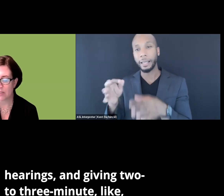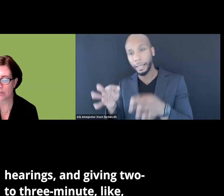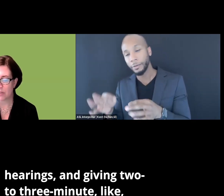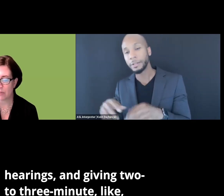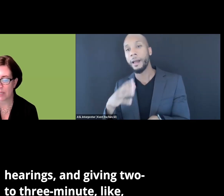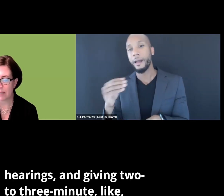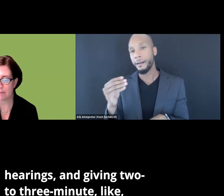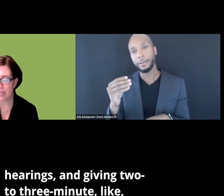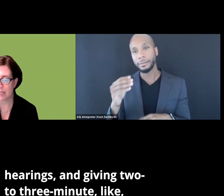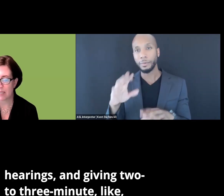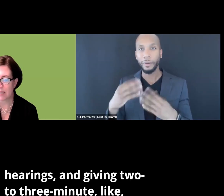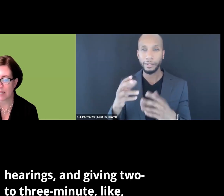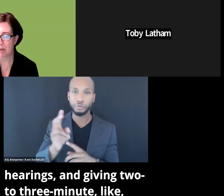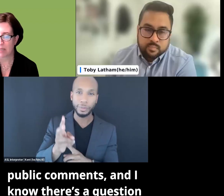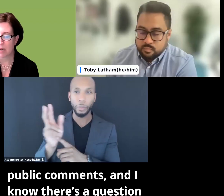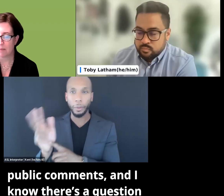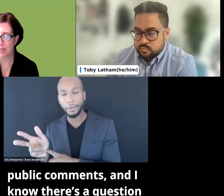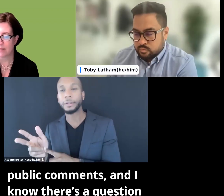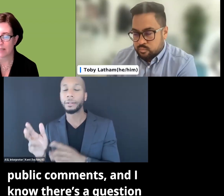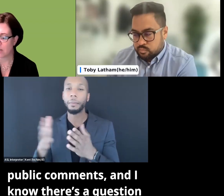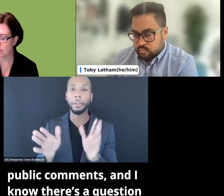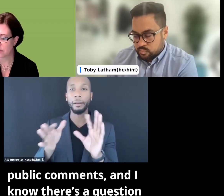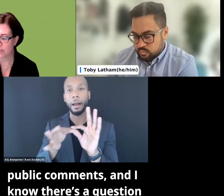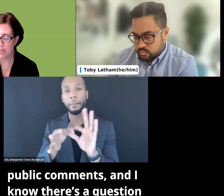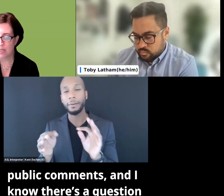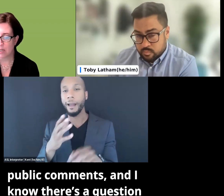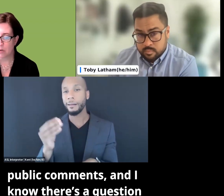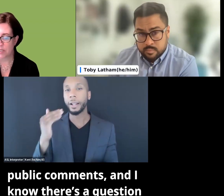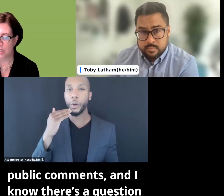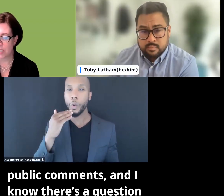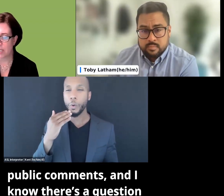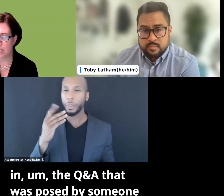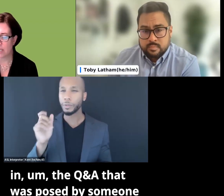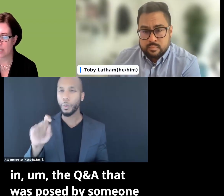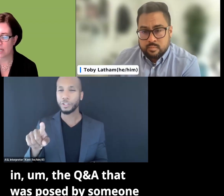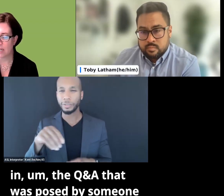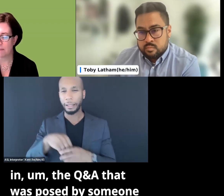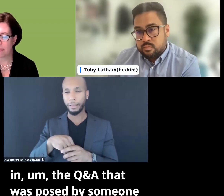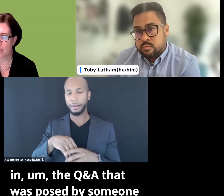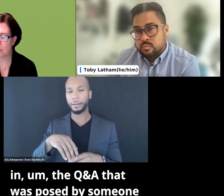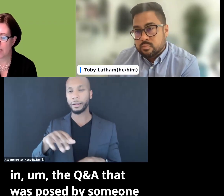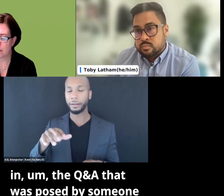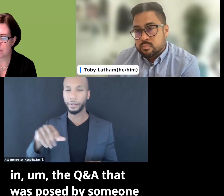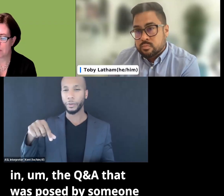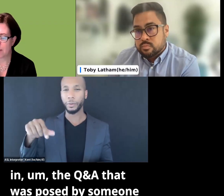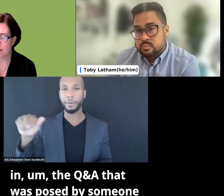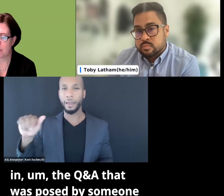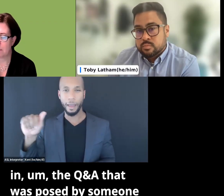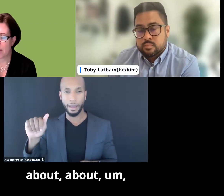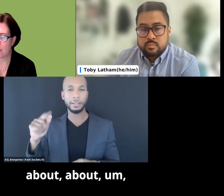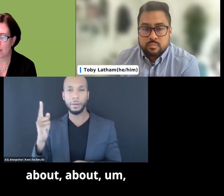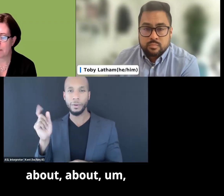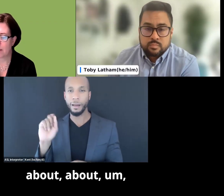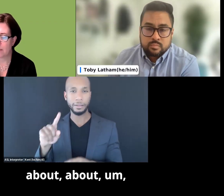and giving 2 to 3 minute public comments. And I know there's a question in the Q&A that was posed